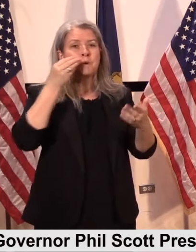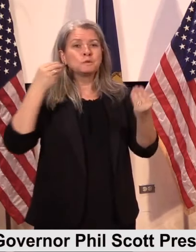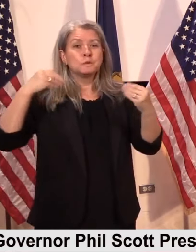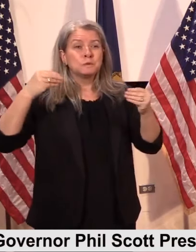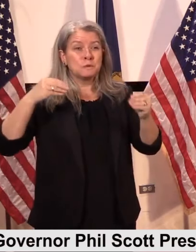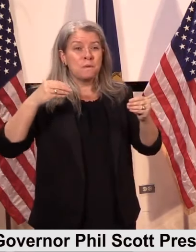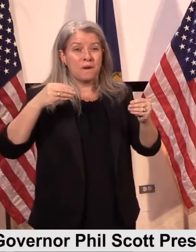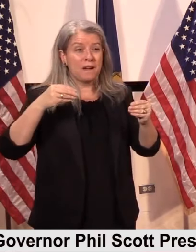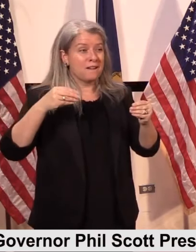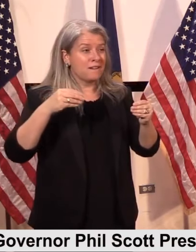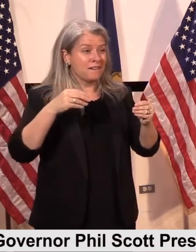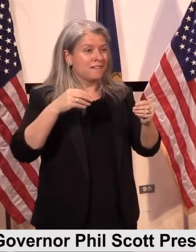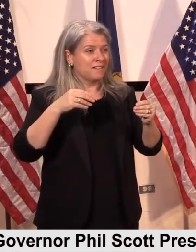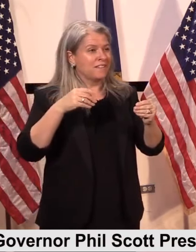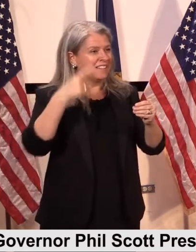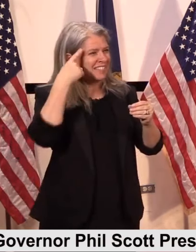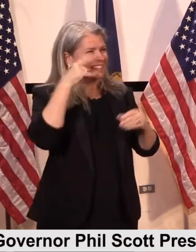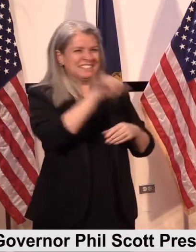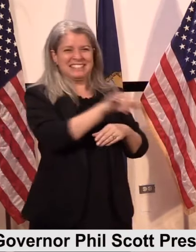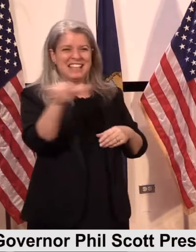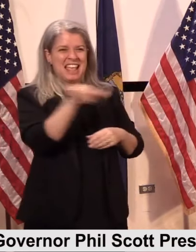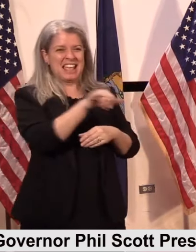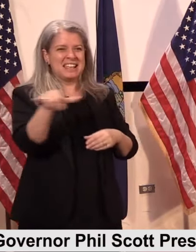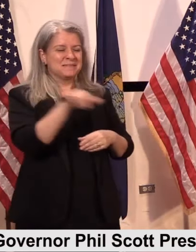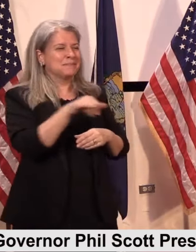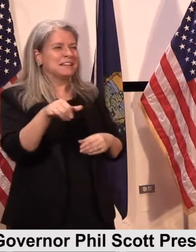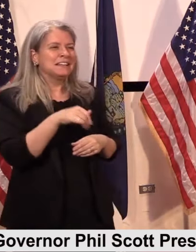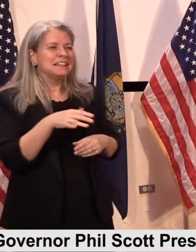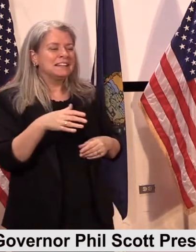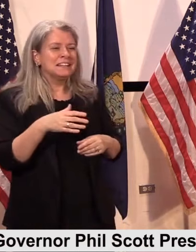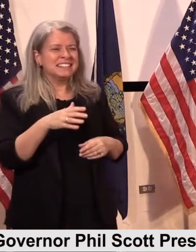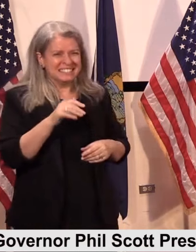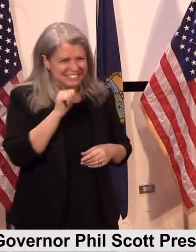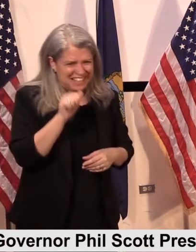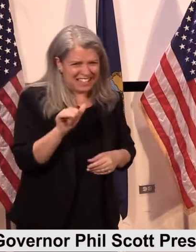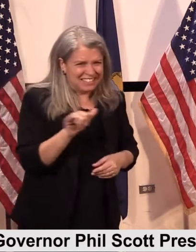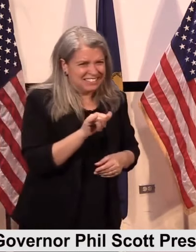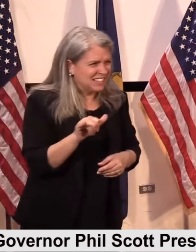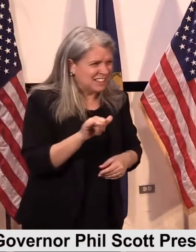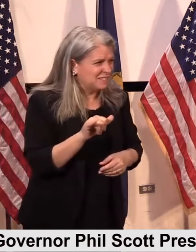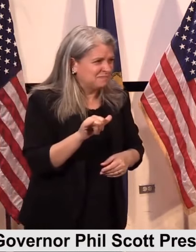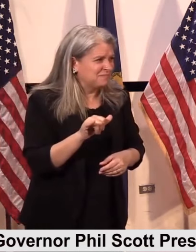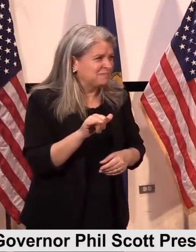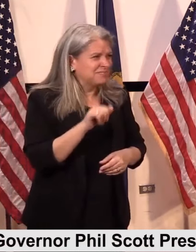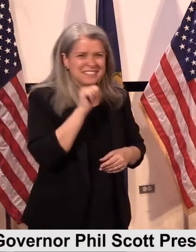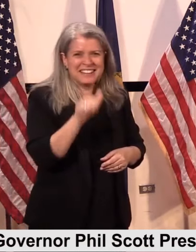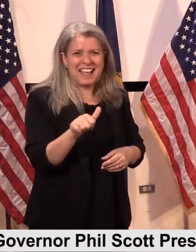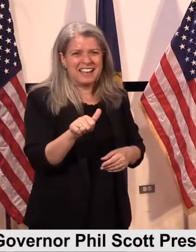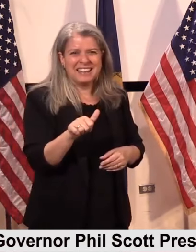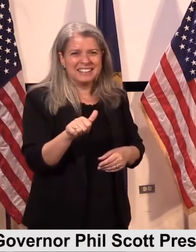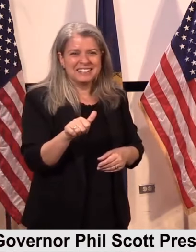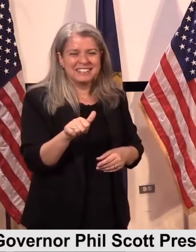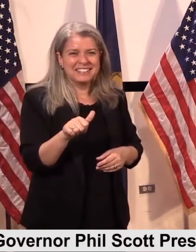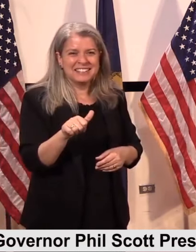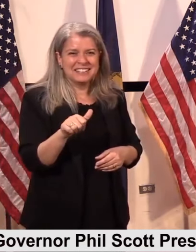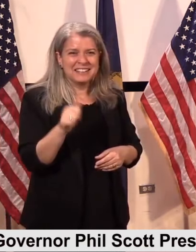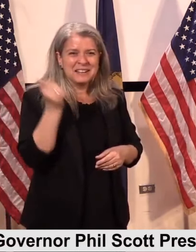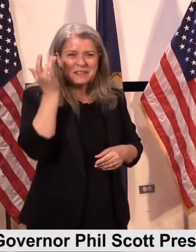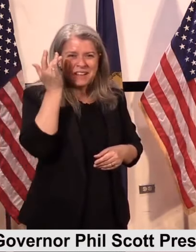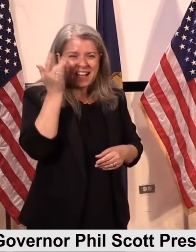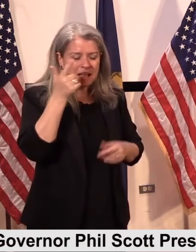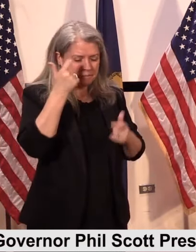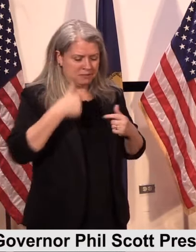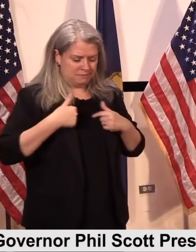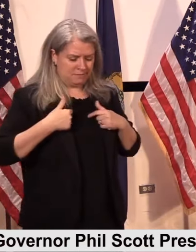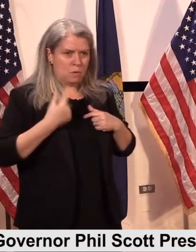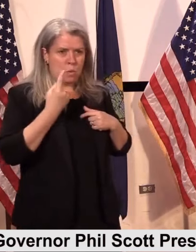supply grocery store of some sort, they aren't the same because you have individuals who are selling, you know, maybe two